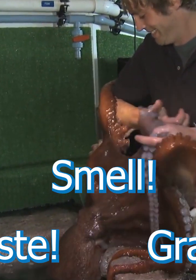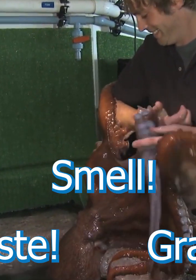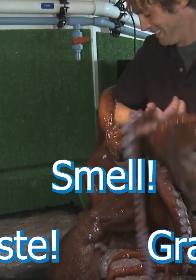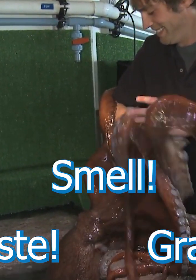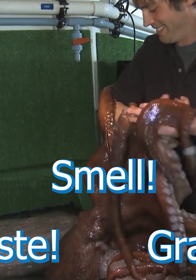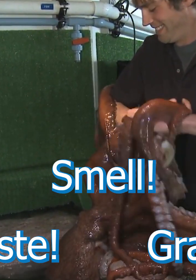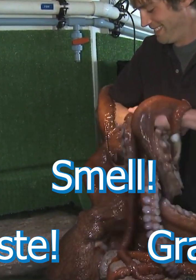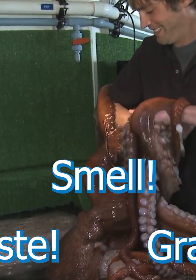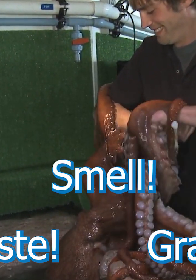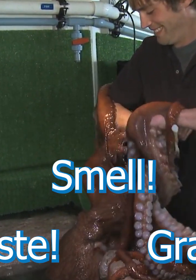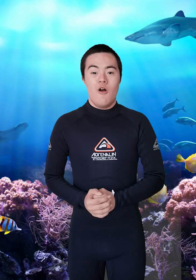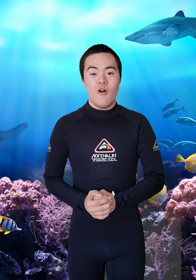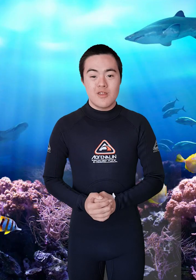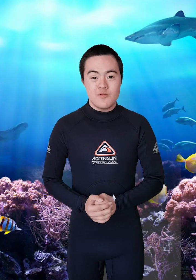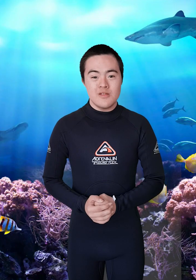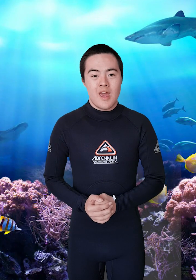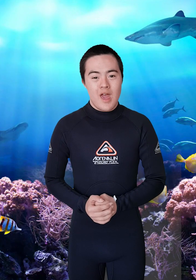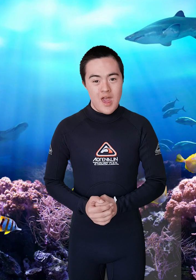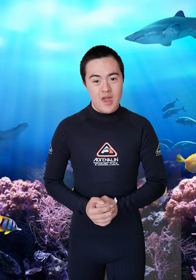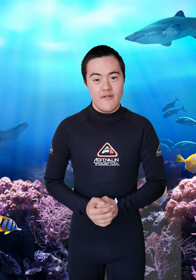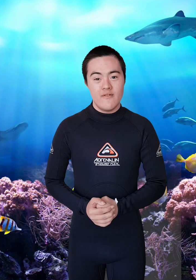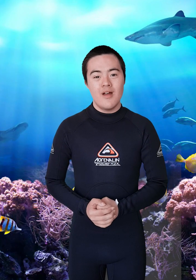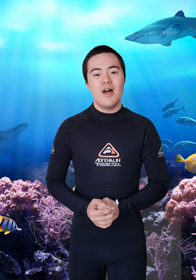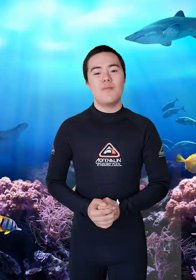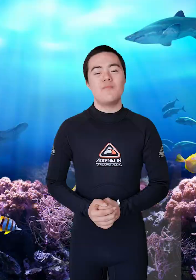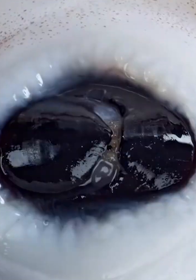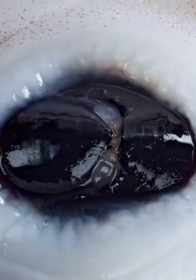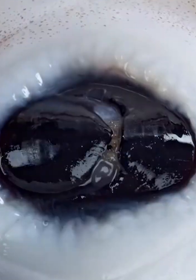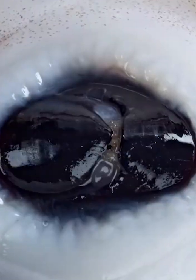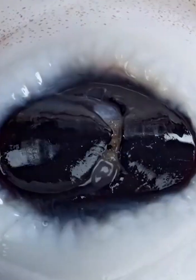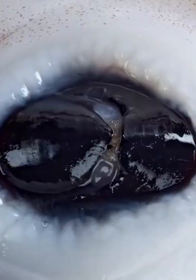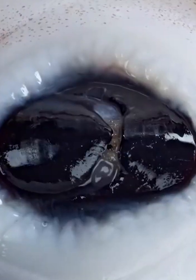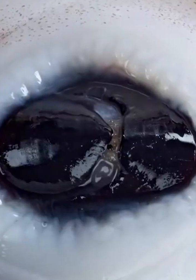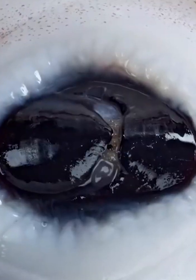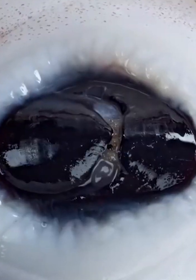grab things. Octopus have a parrot-like beak